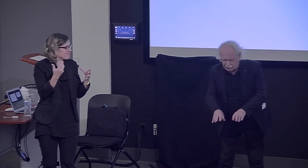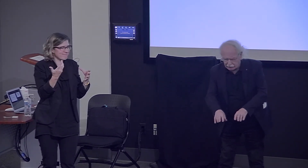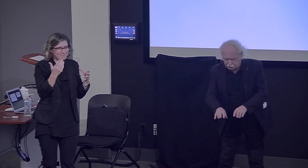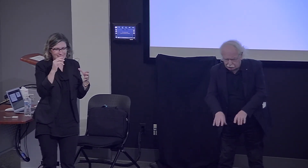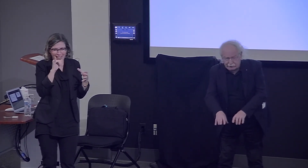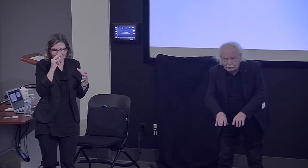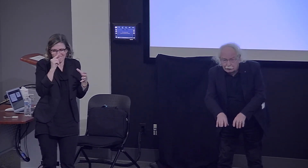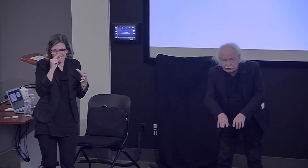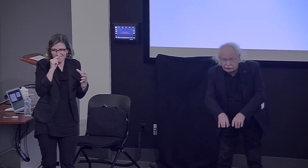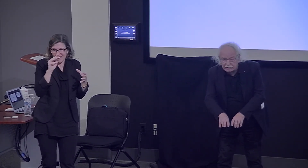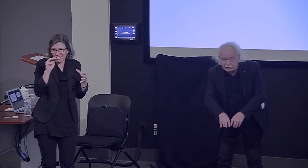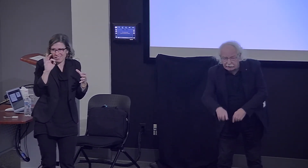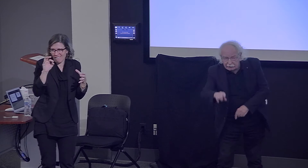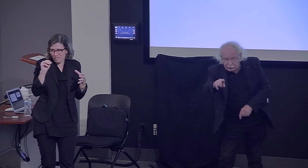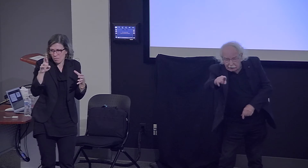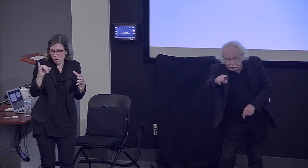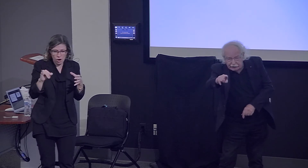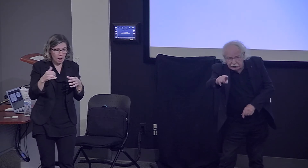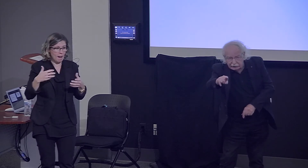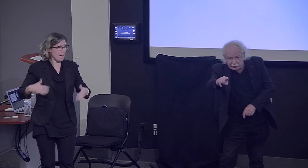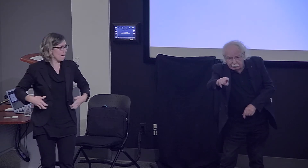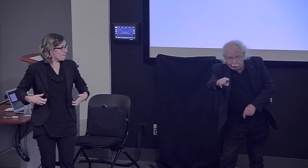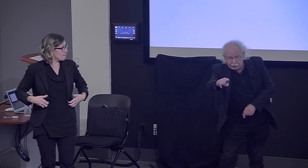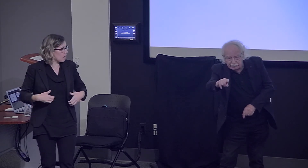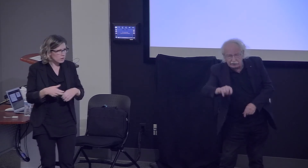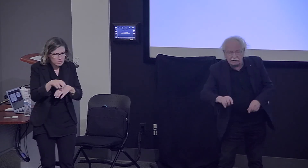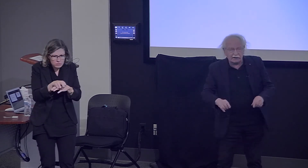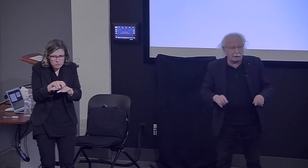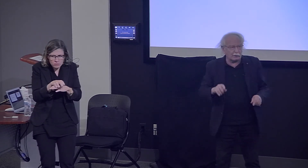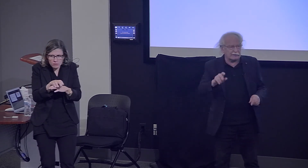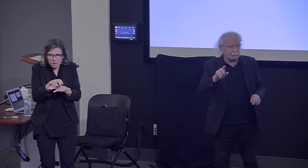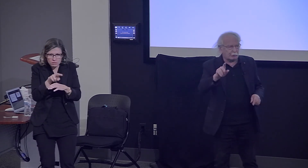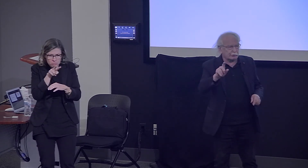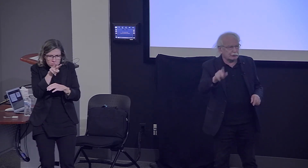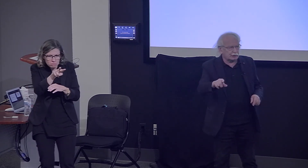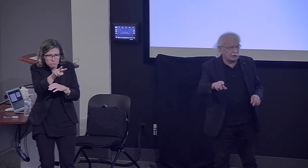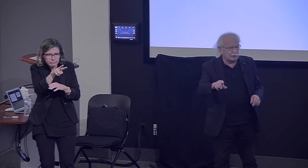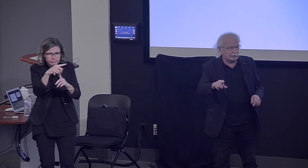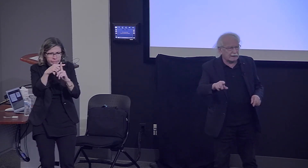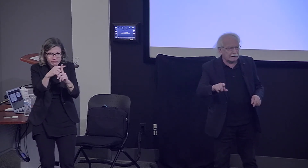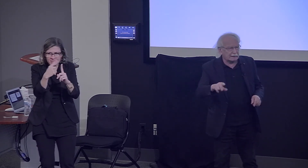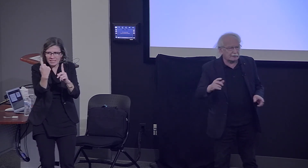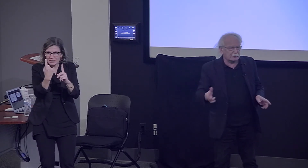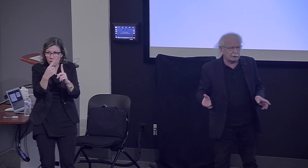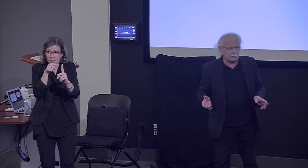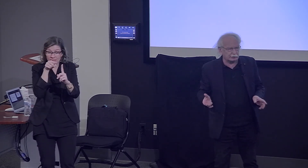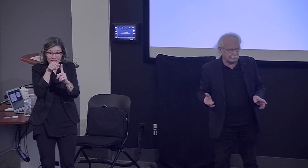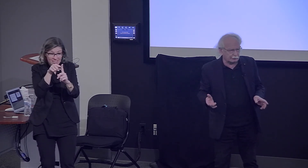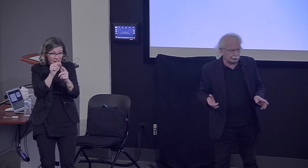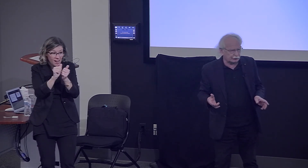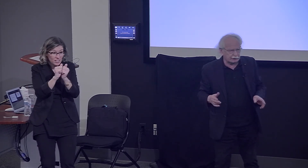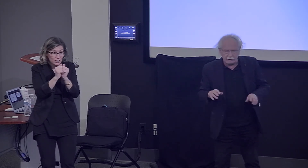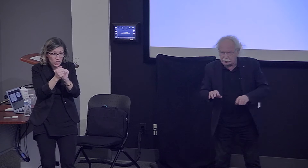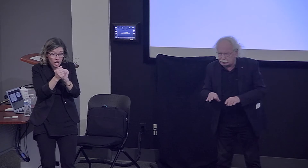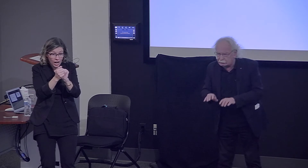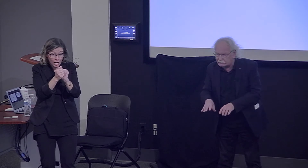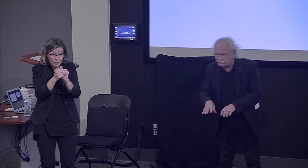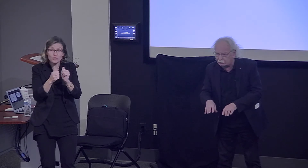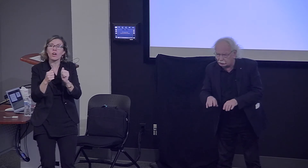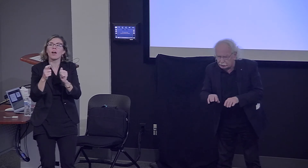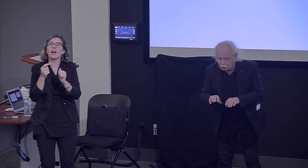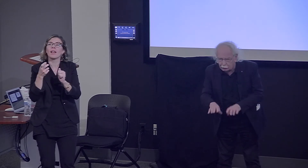FMRI. So the monkey was sitting there, fixating a point, and when the point changed the light, it was reinforced. So